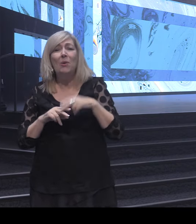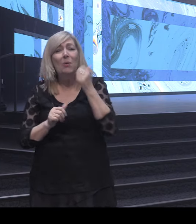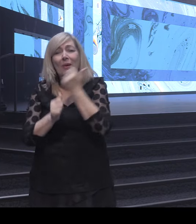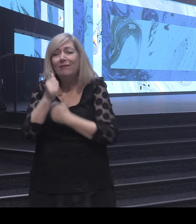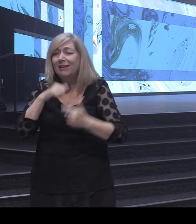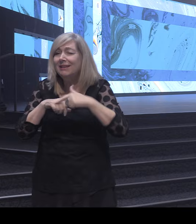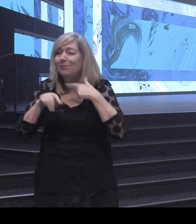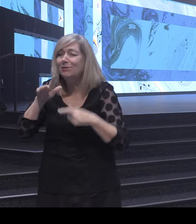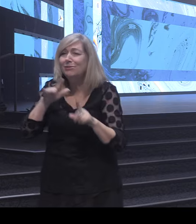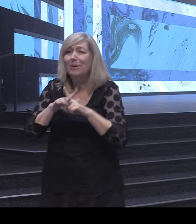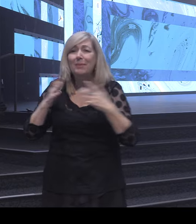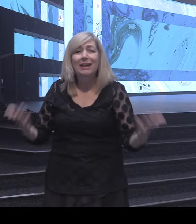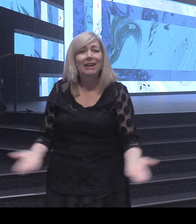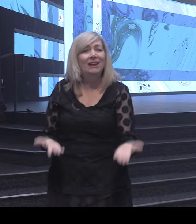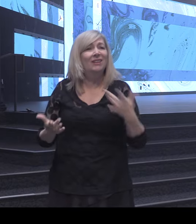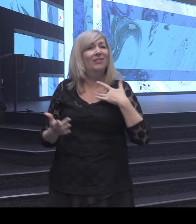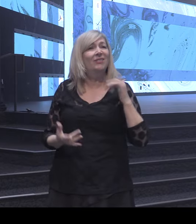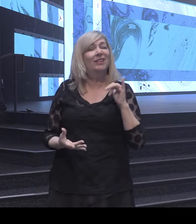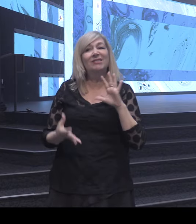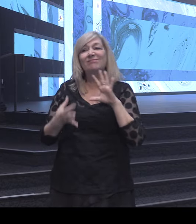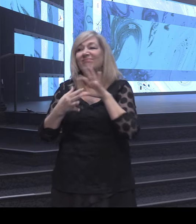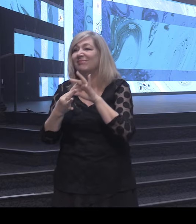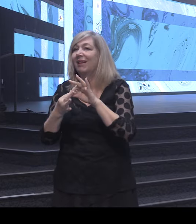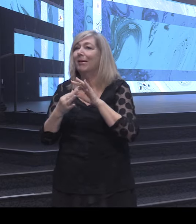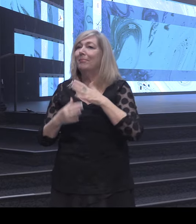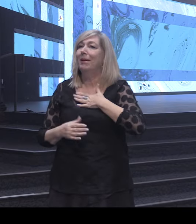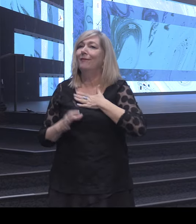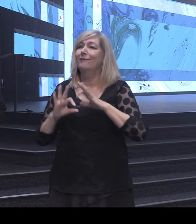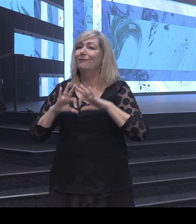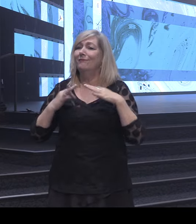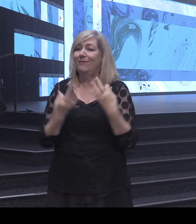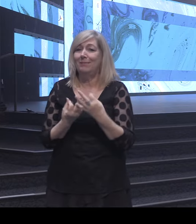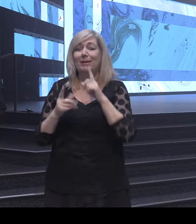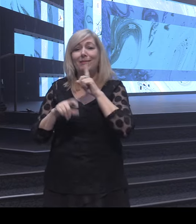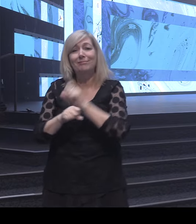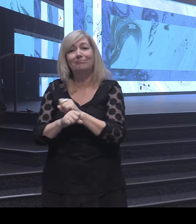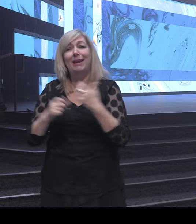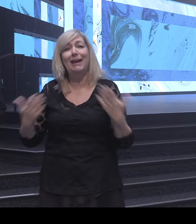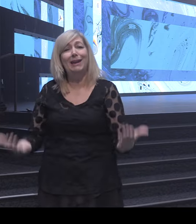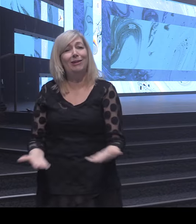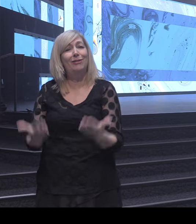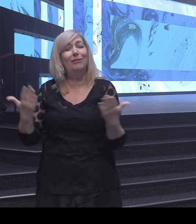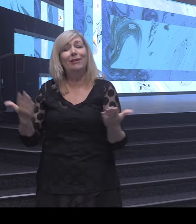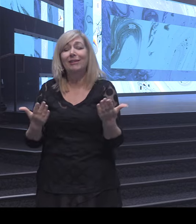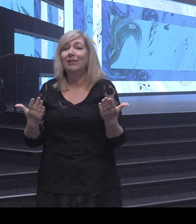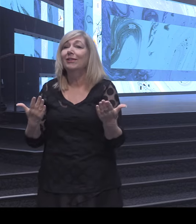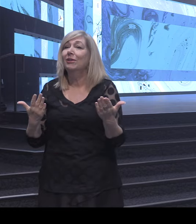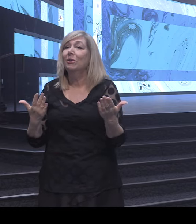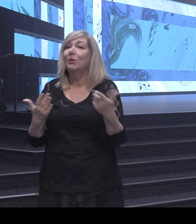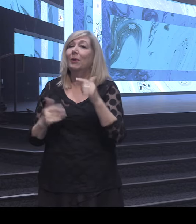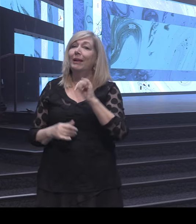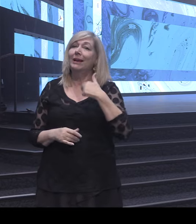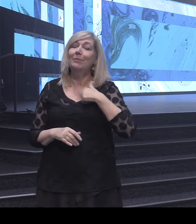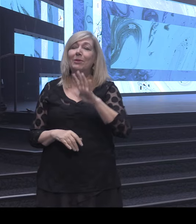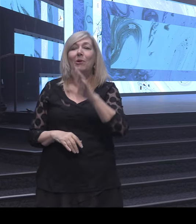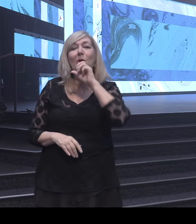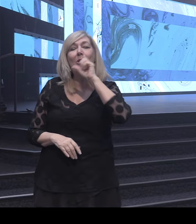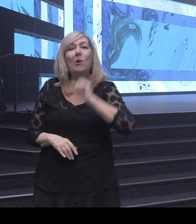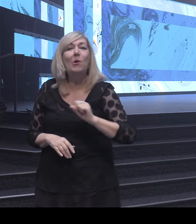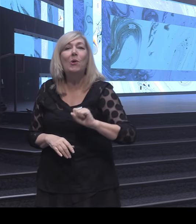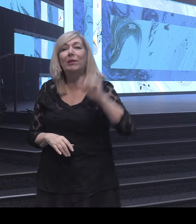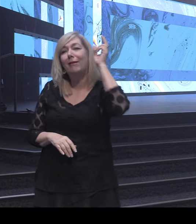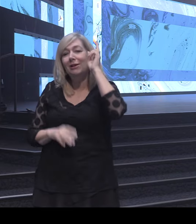come here, we just feel like family. And if this is a family reunion, please look at me as your old uncle with a